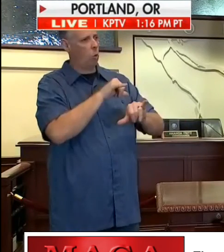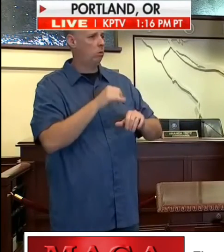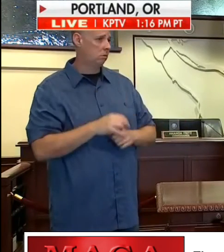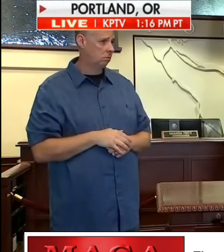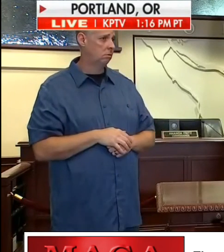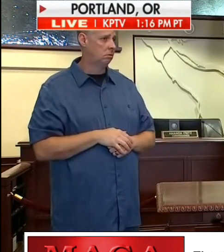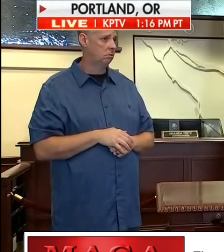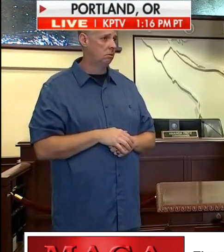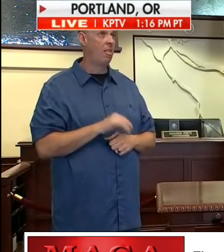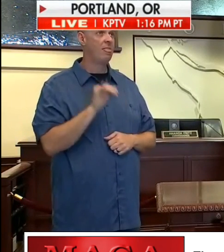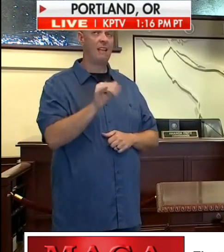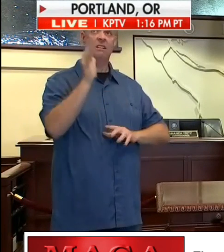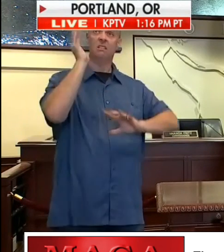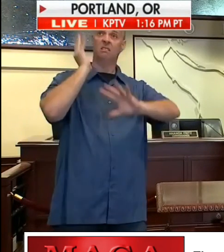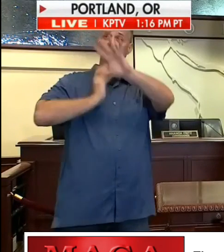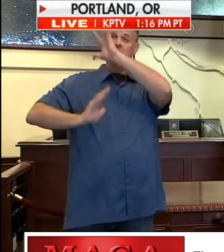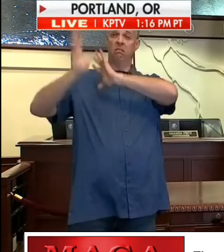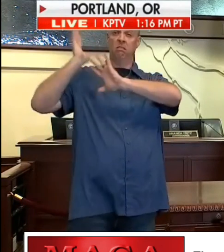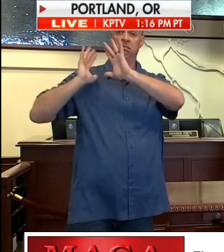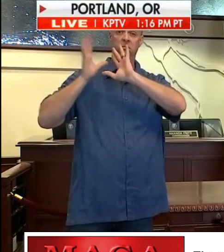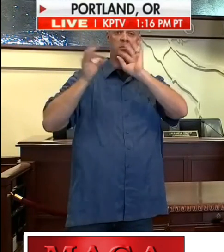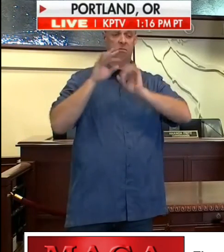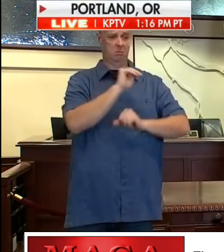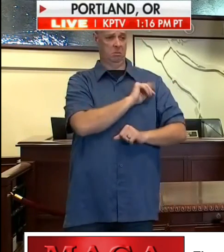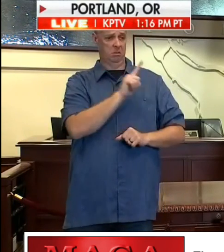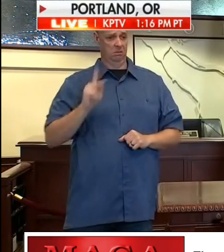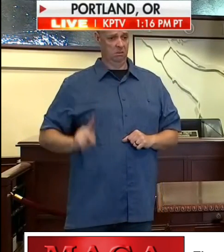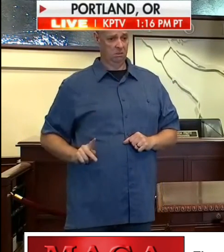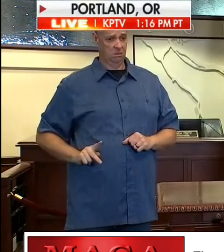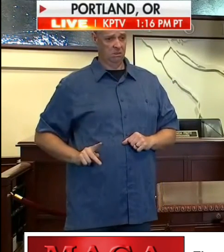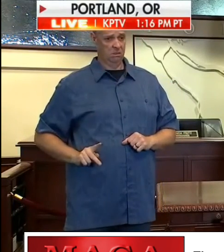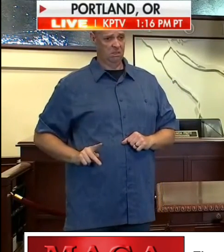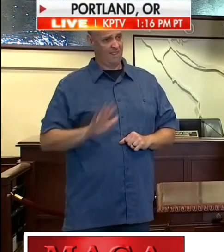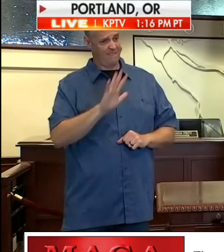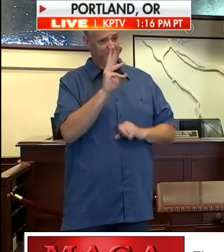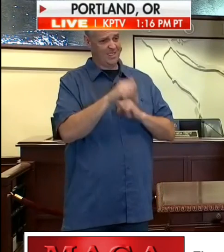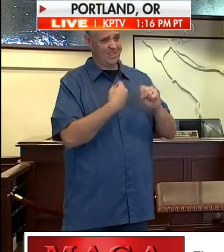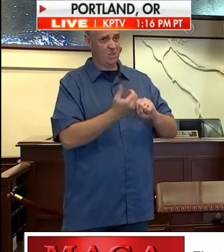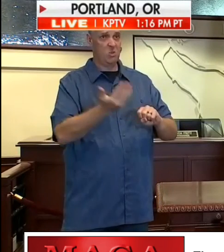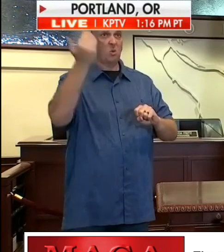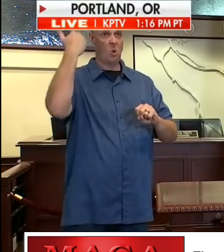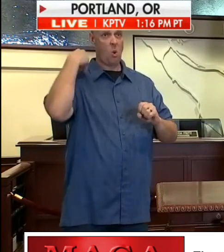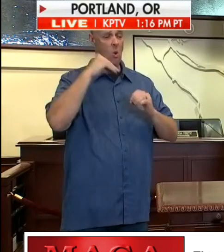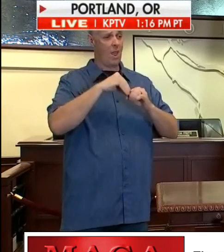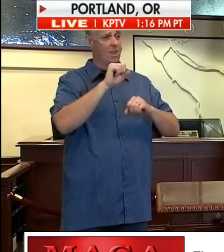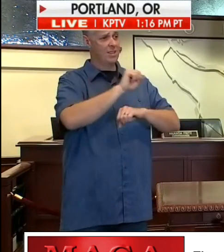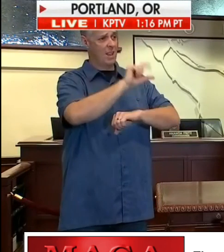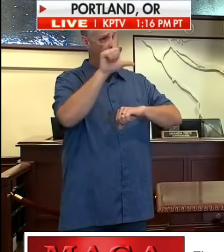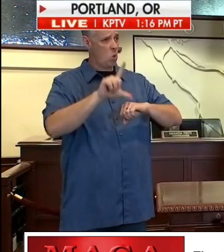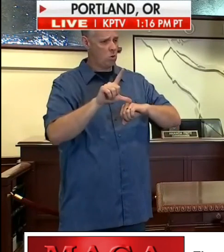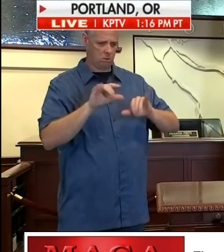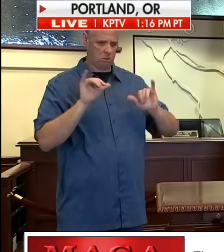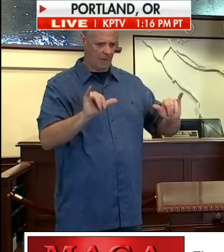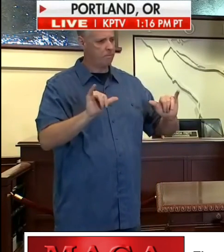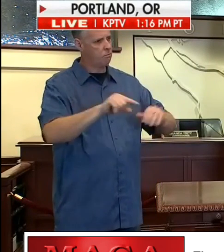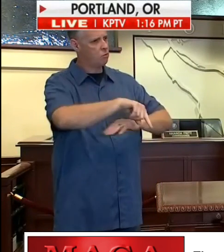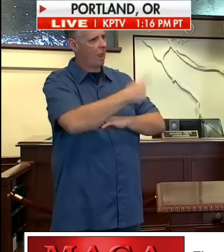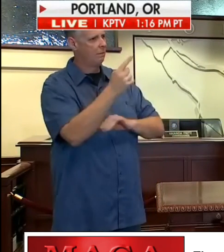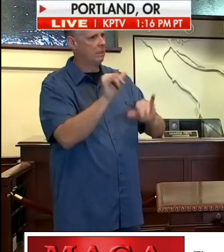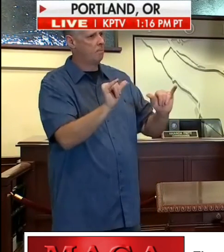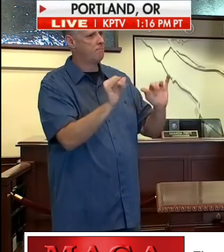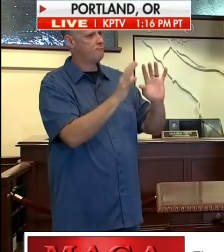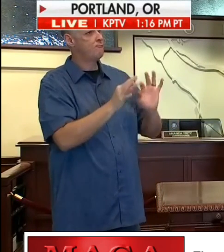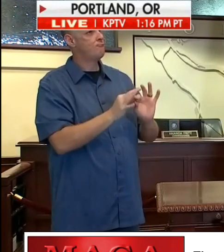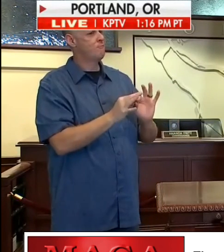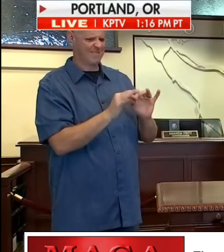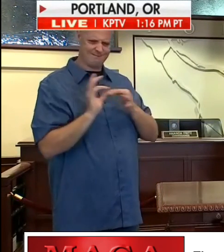are as true today as they were when Dr. King spoke them 56 years ago in St. Louis. I know today a